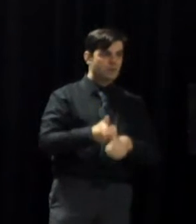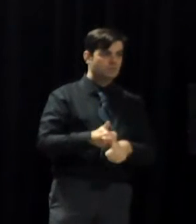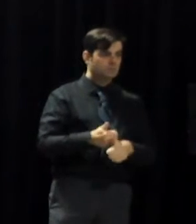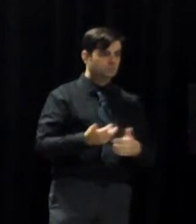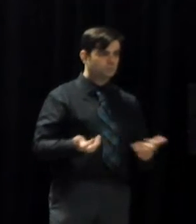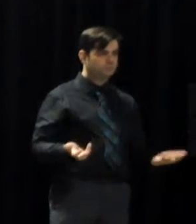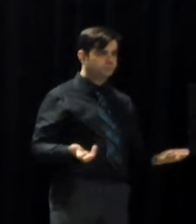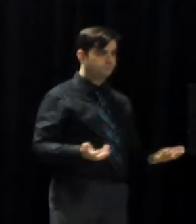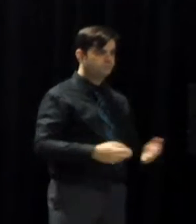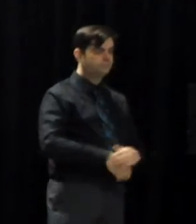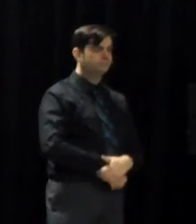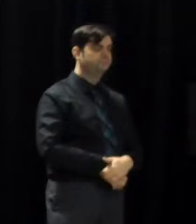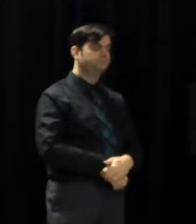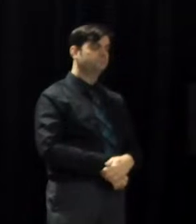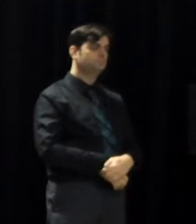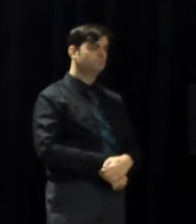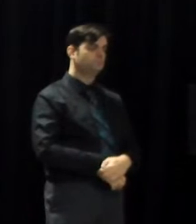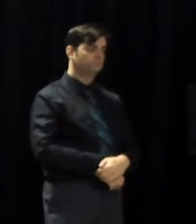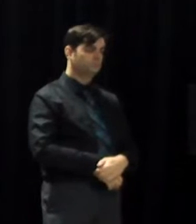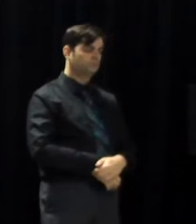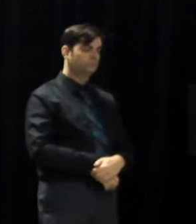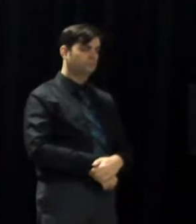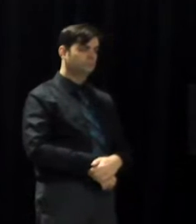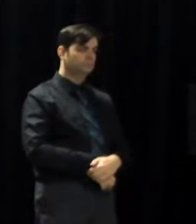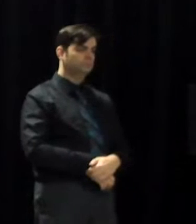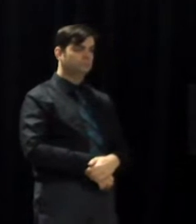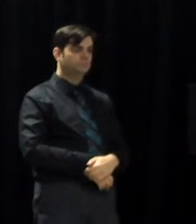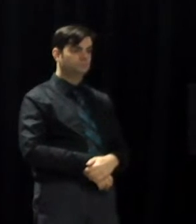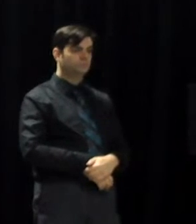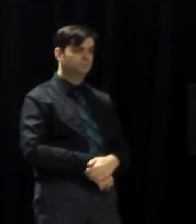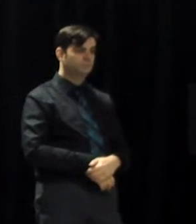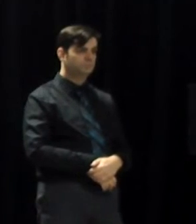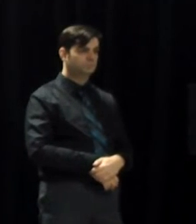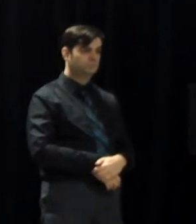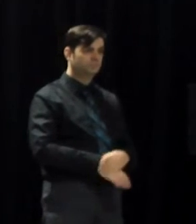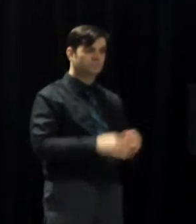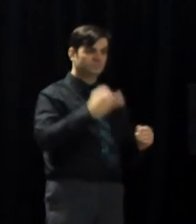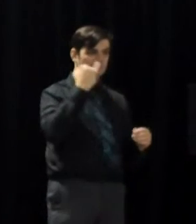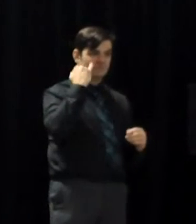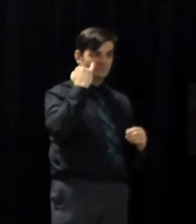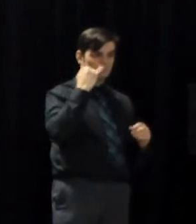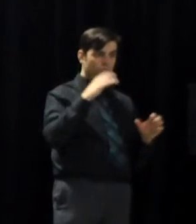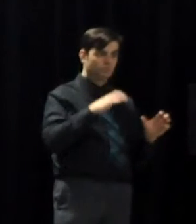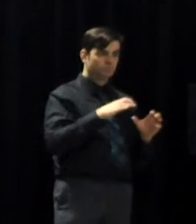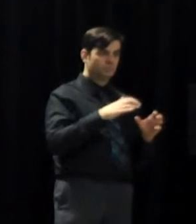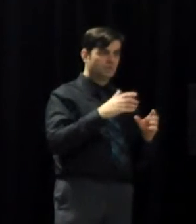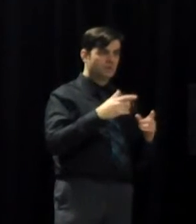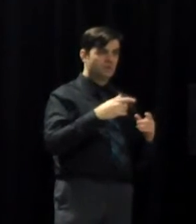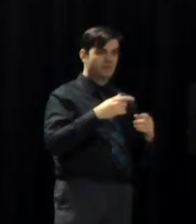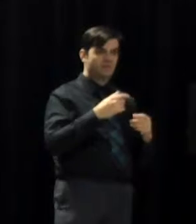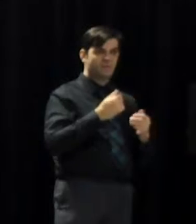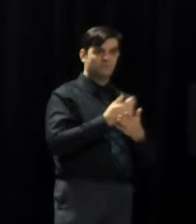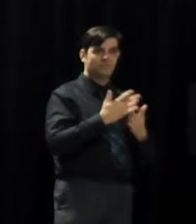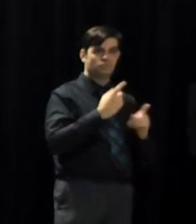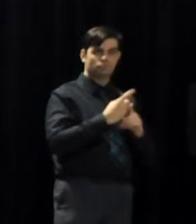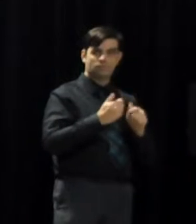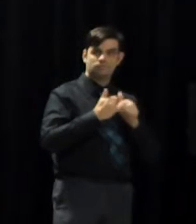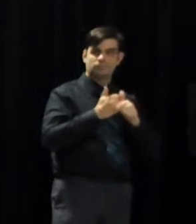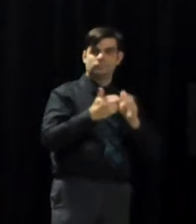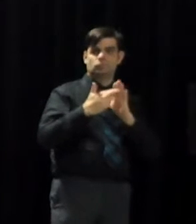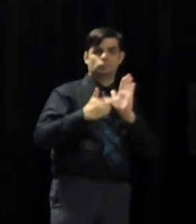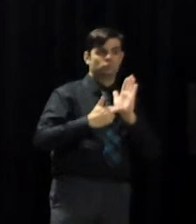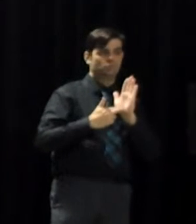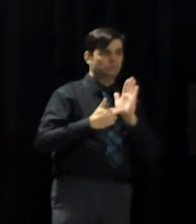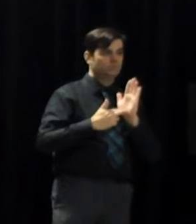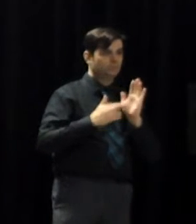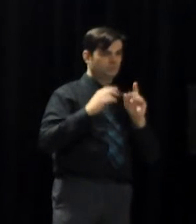doing everything right, having that many people when under these conditions for this virus, there's more risk,